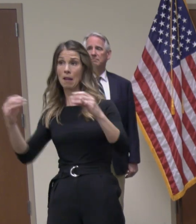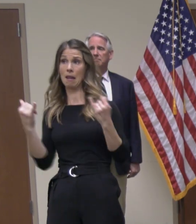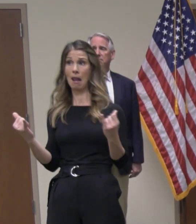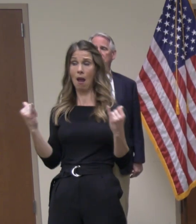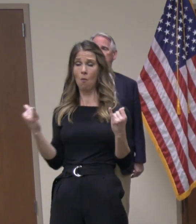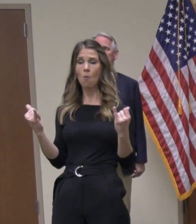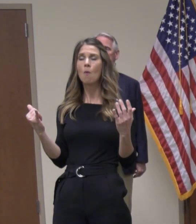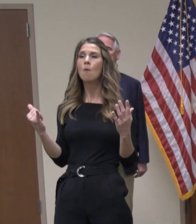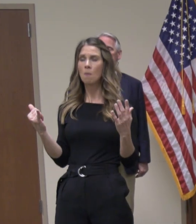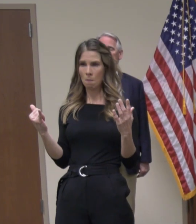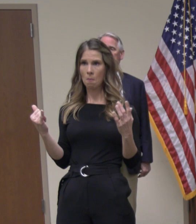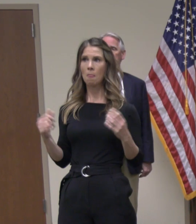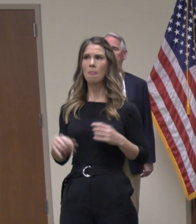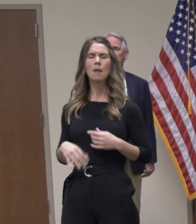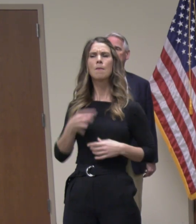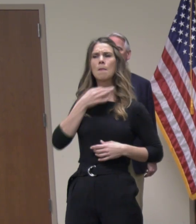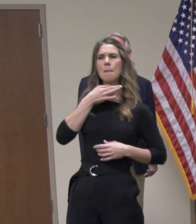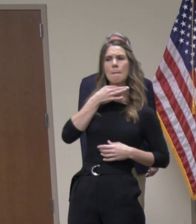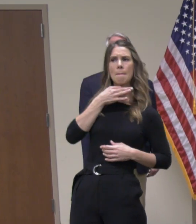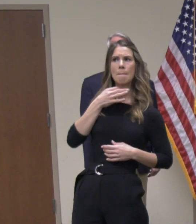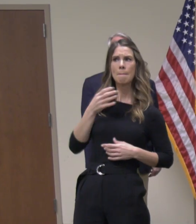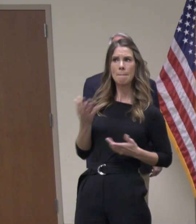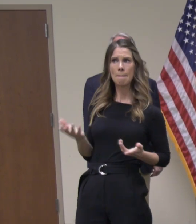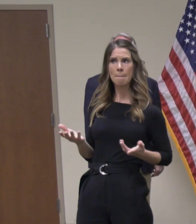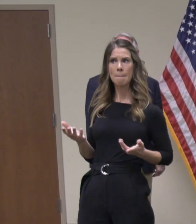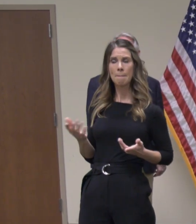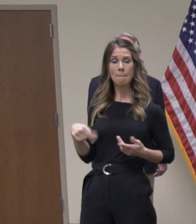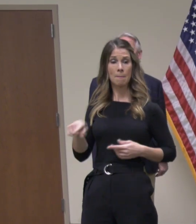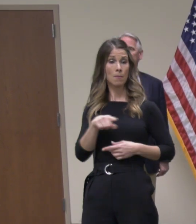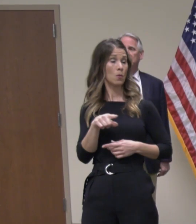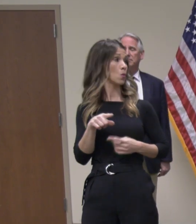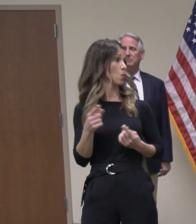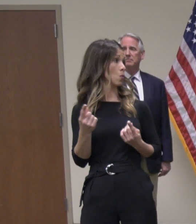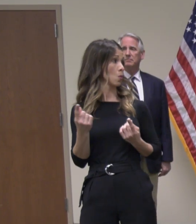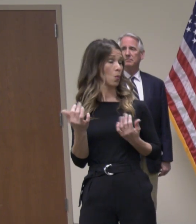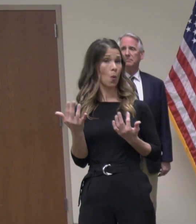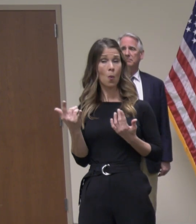open. So I guess my question is, are you guys going to wait